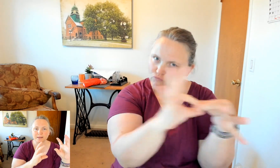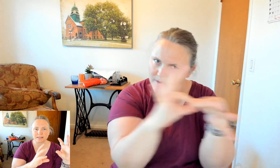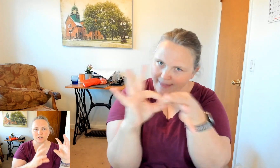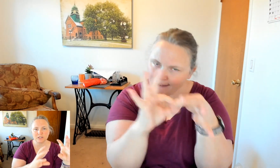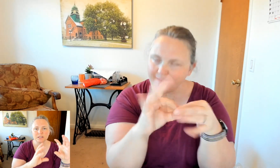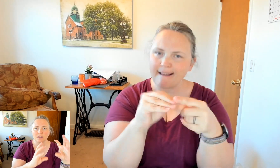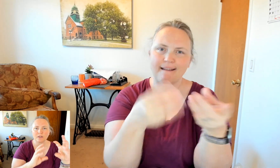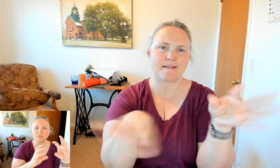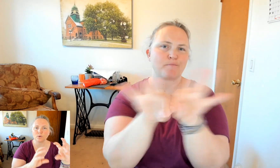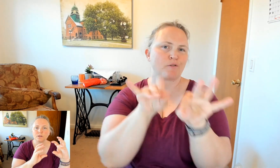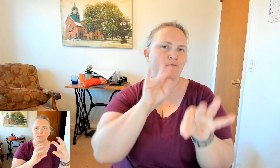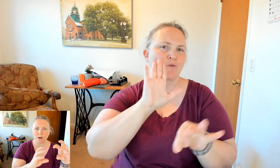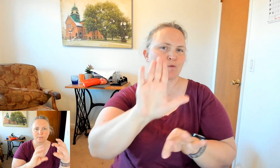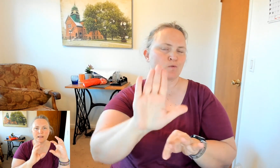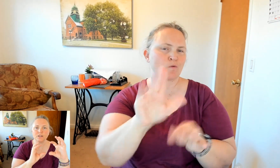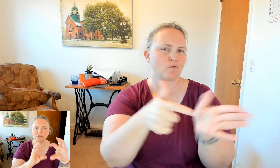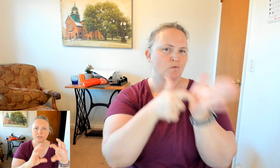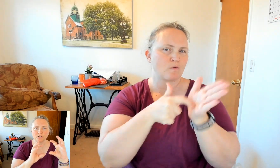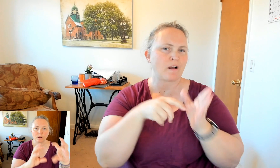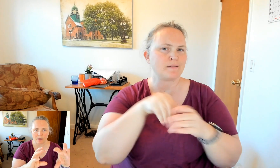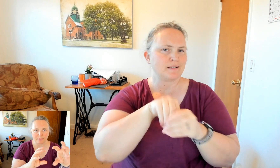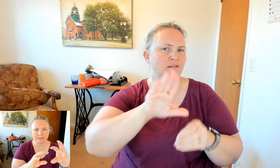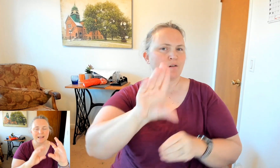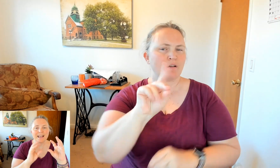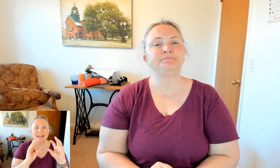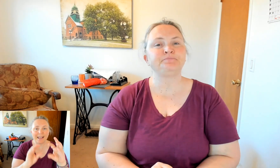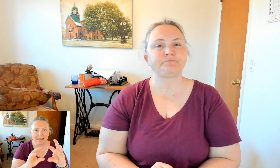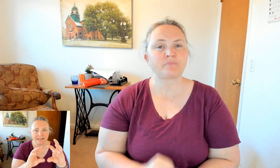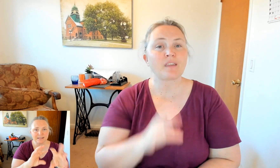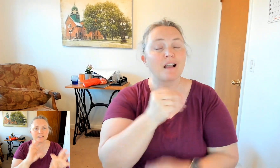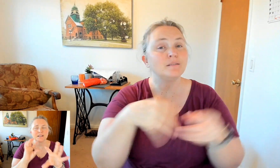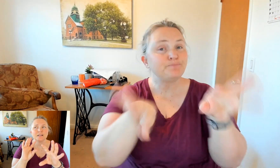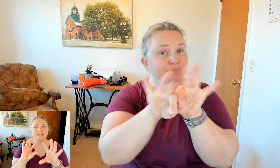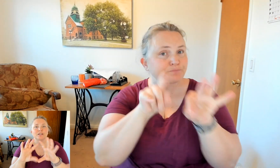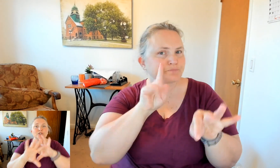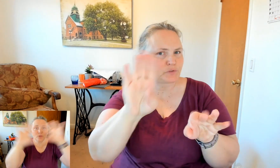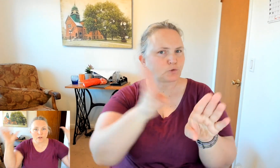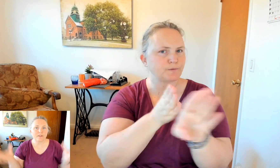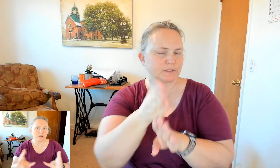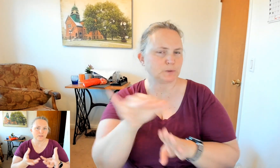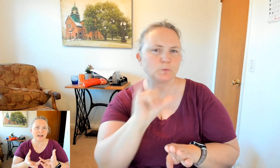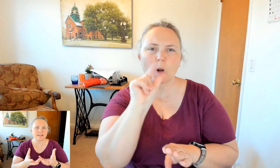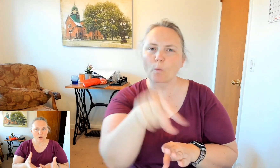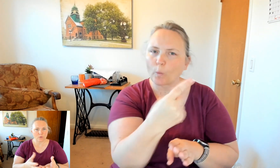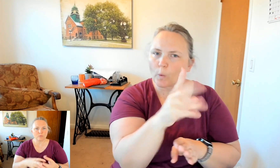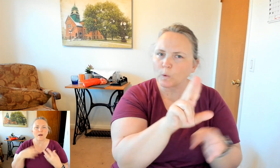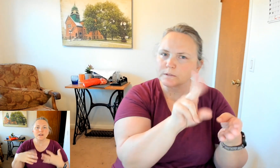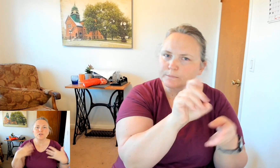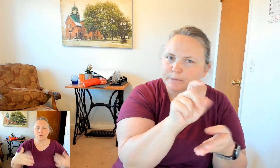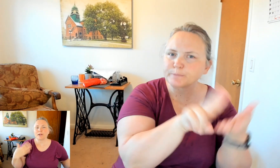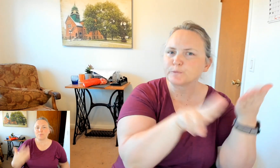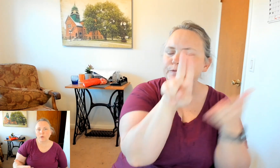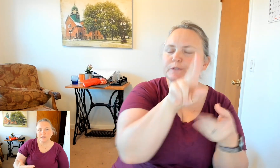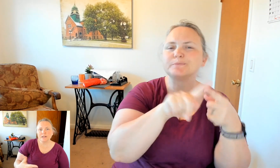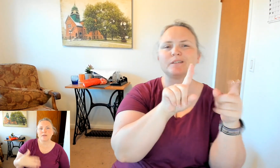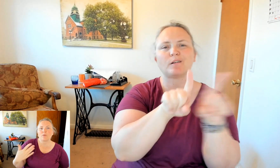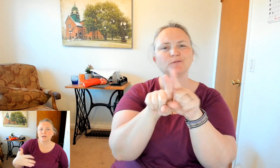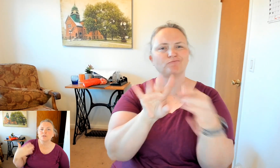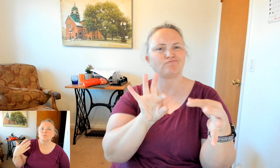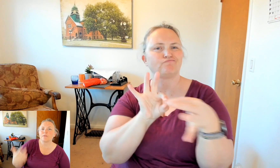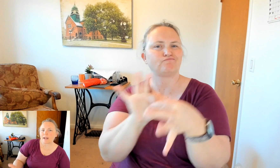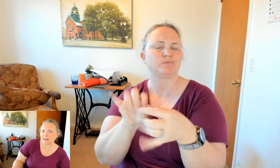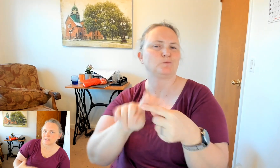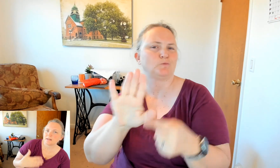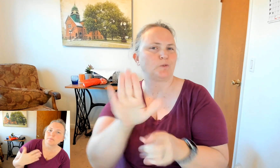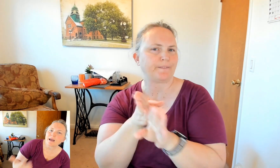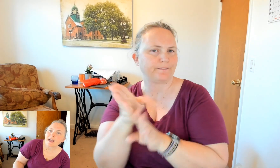the expectations of your department and your tenure requirements and to your field as a whole. Why is your work important and what are